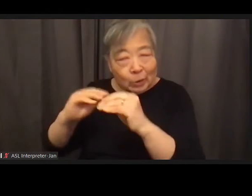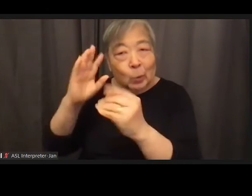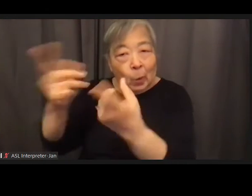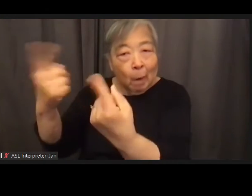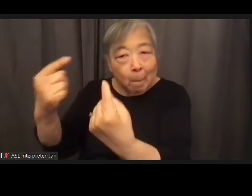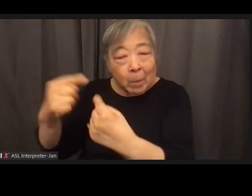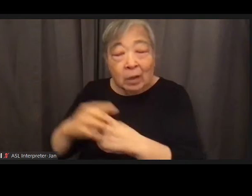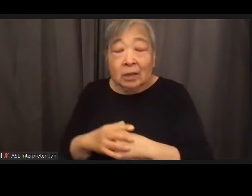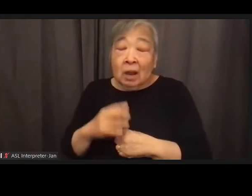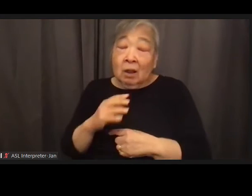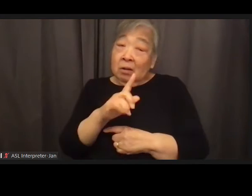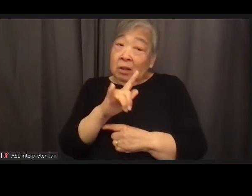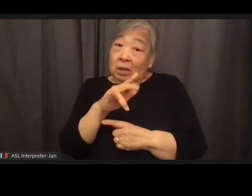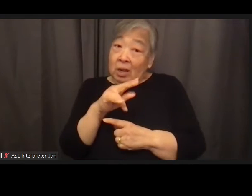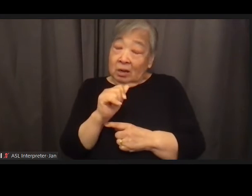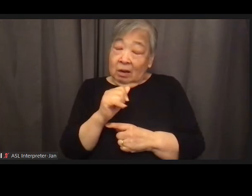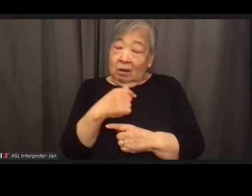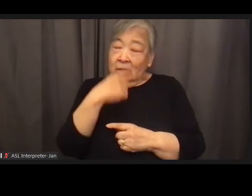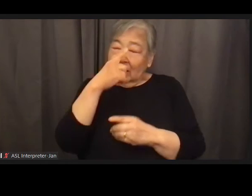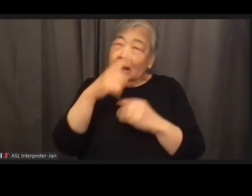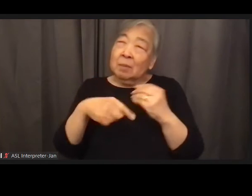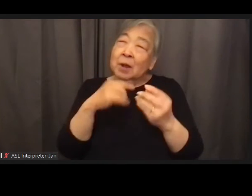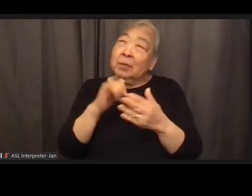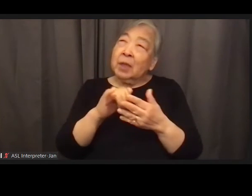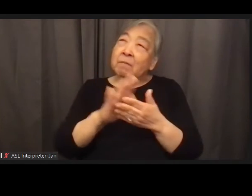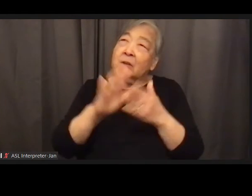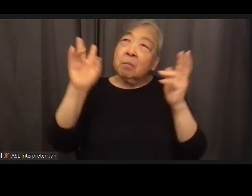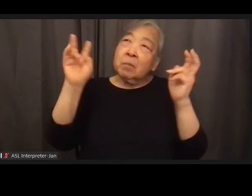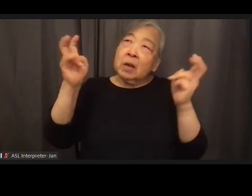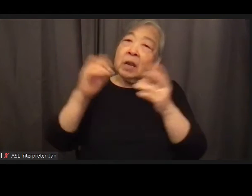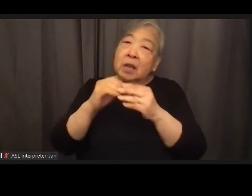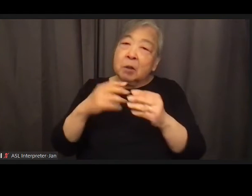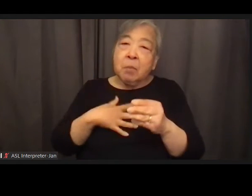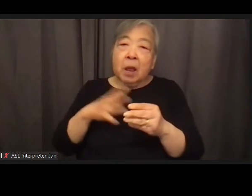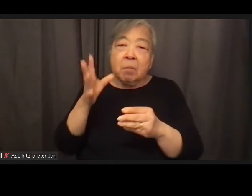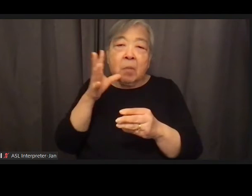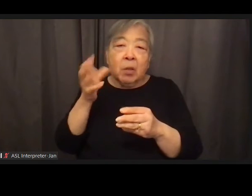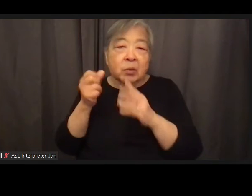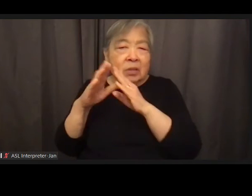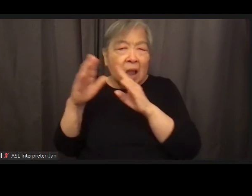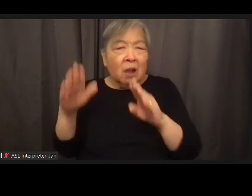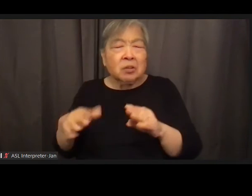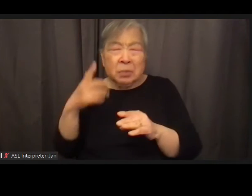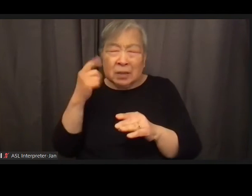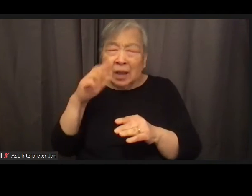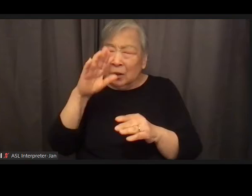Mother's House, because that's such a personal film to you, but I think